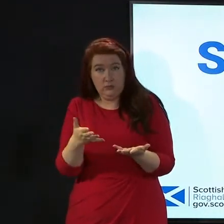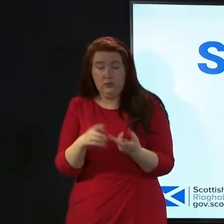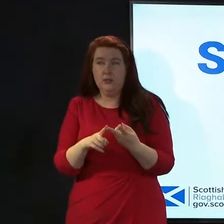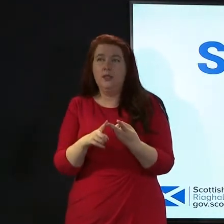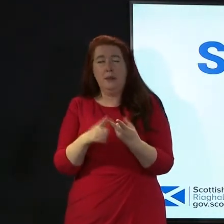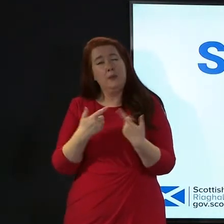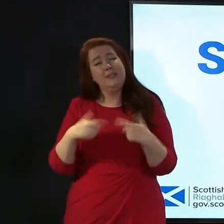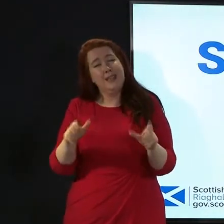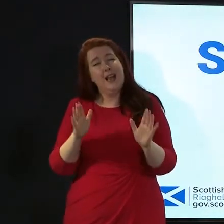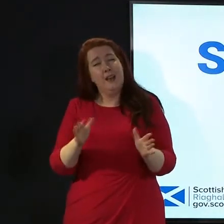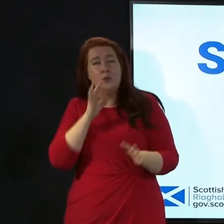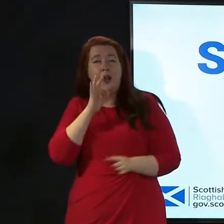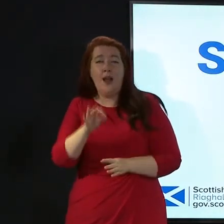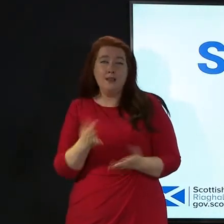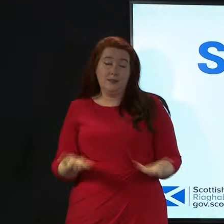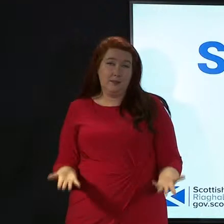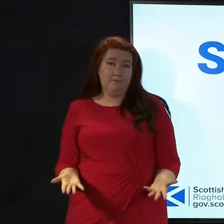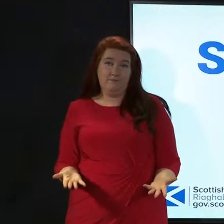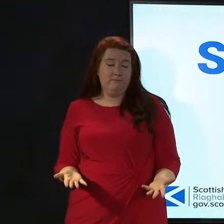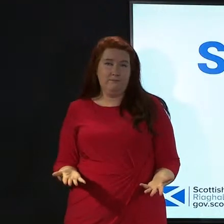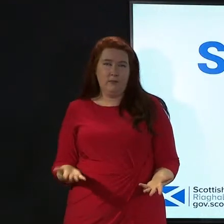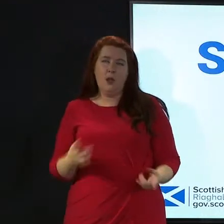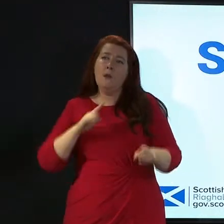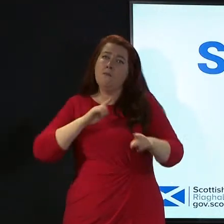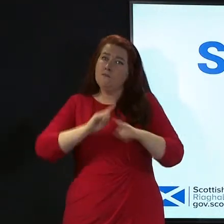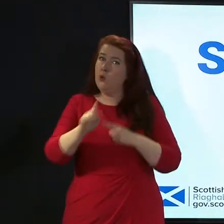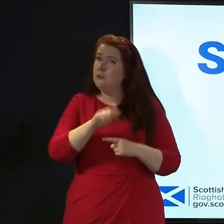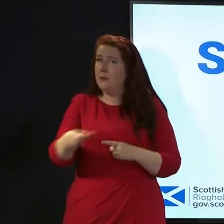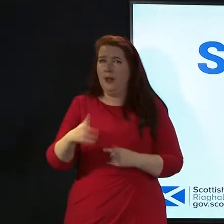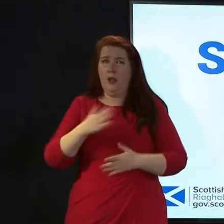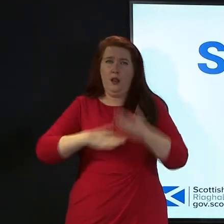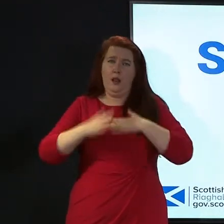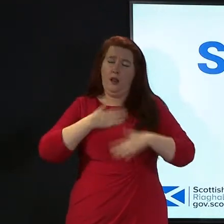that. People have by and large responded